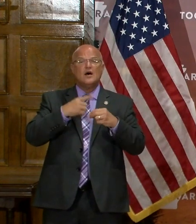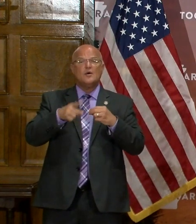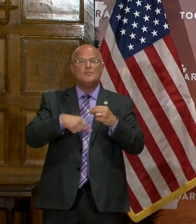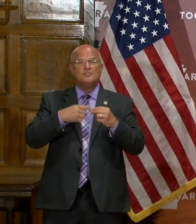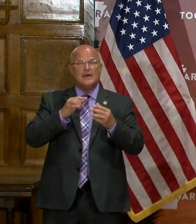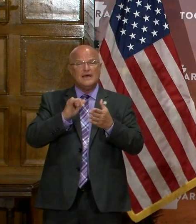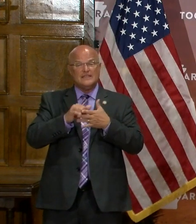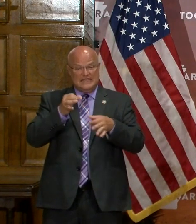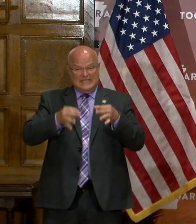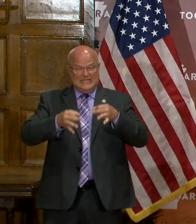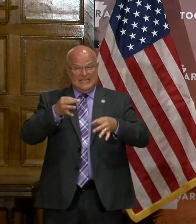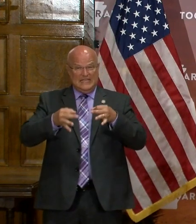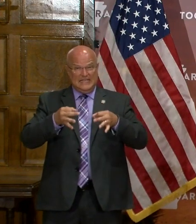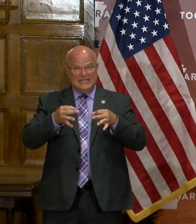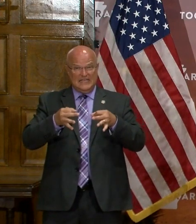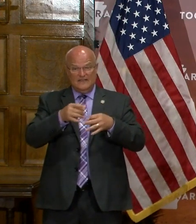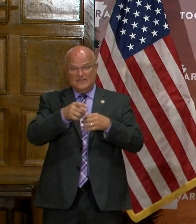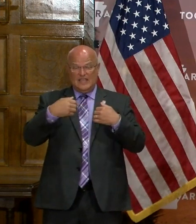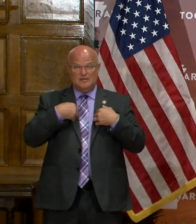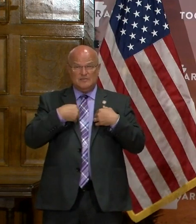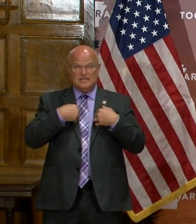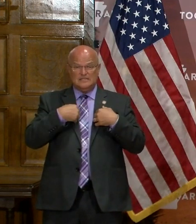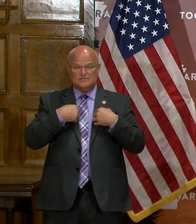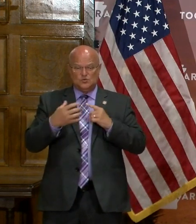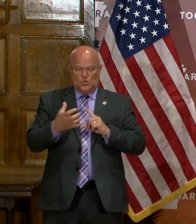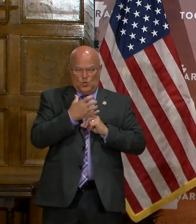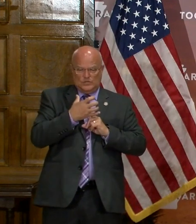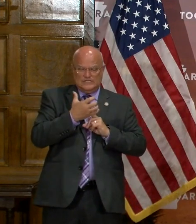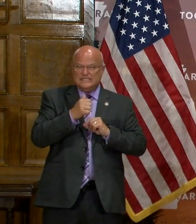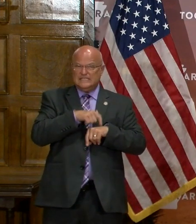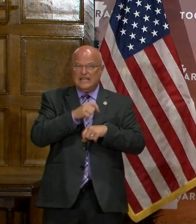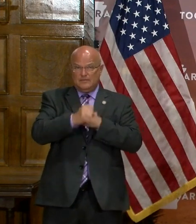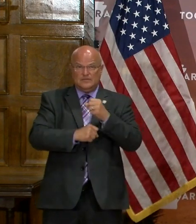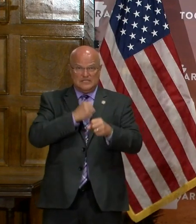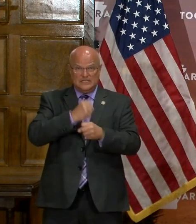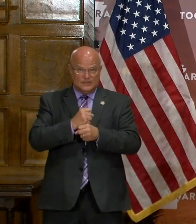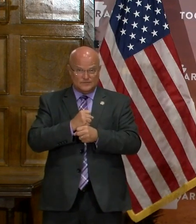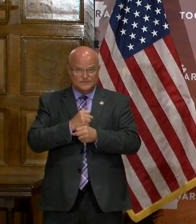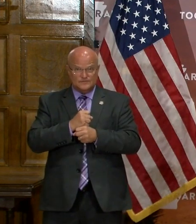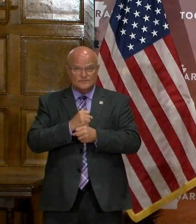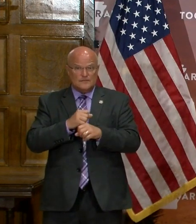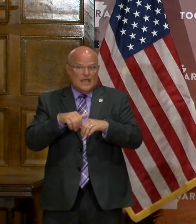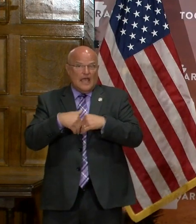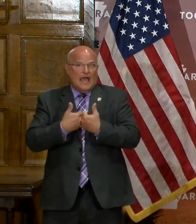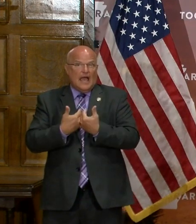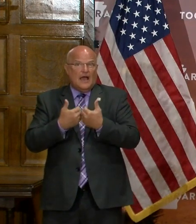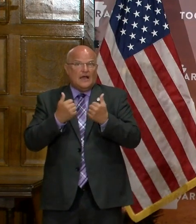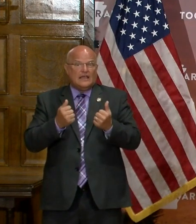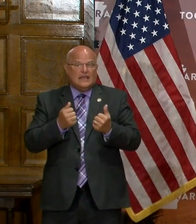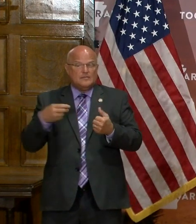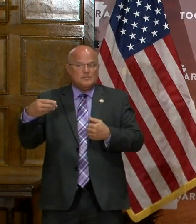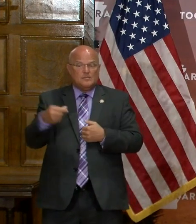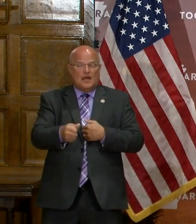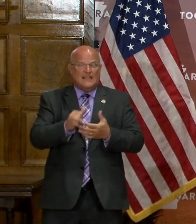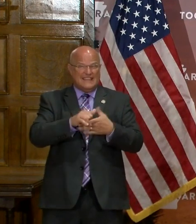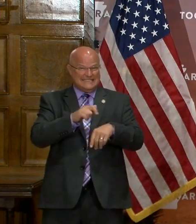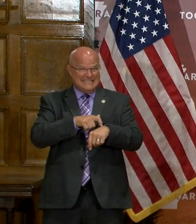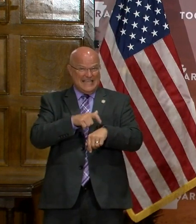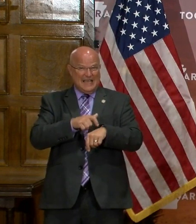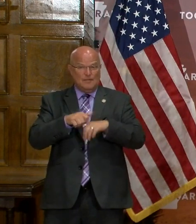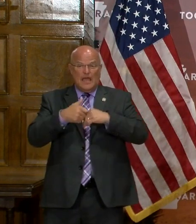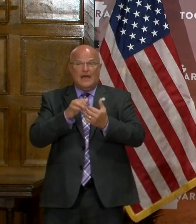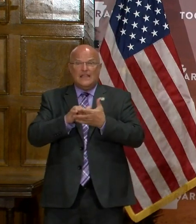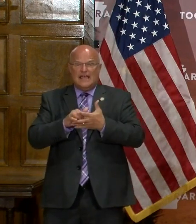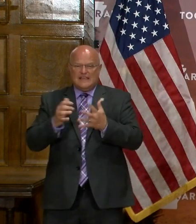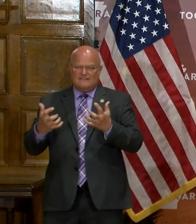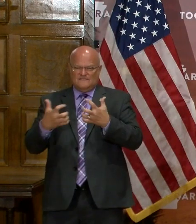about if they have to quarantine any time during the year, how are they going to be compensated during that time? How's